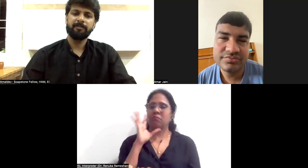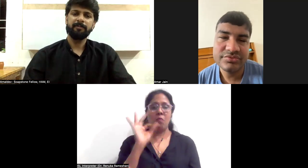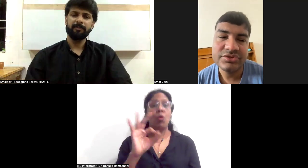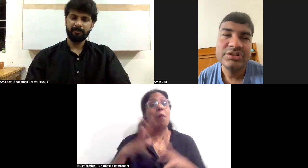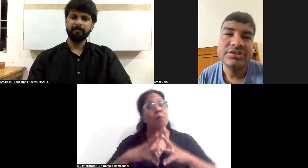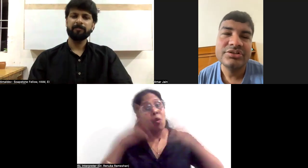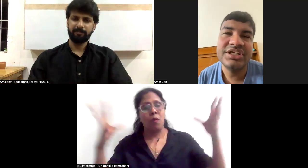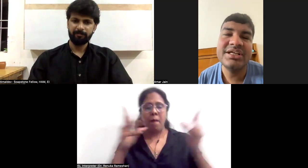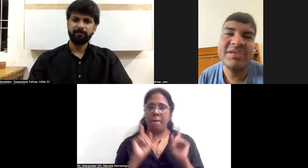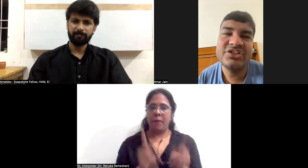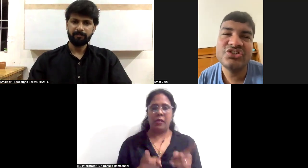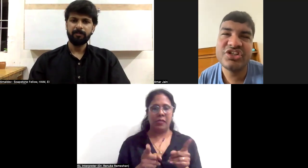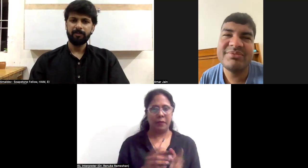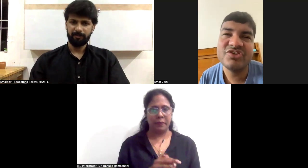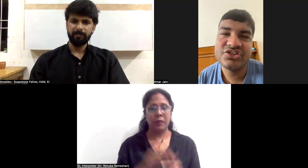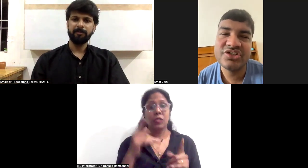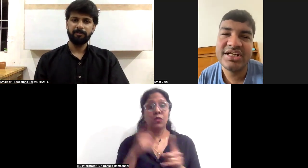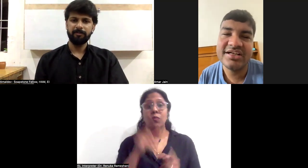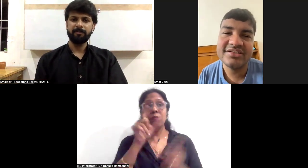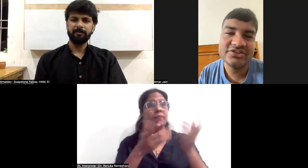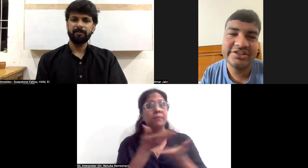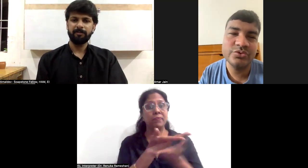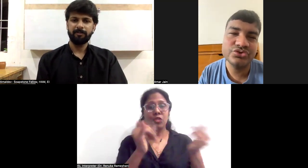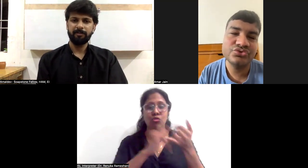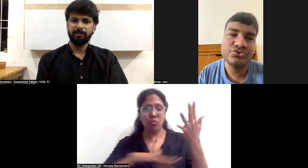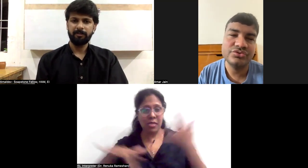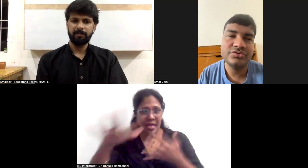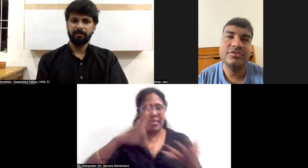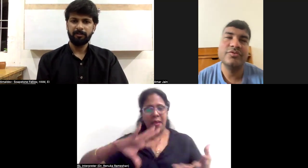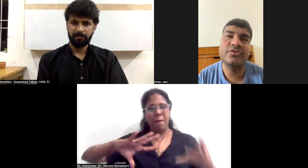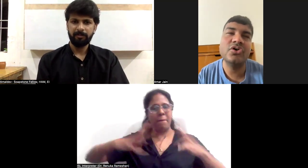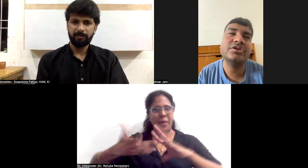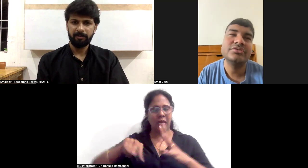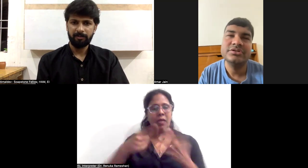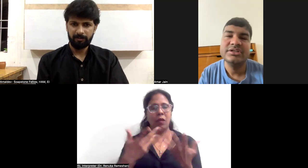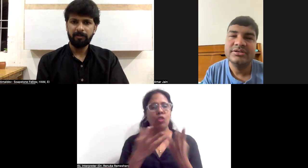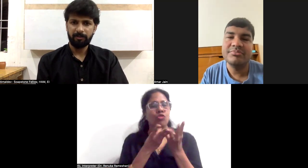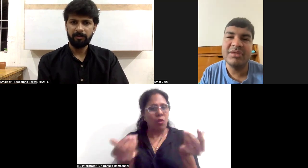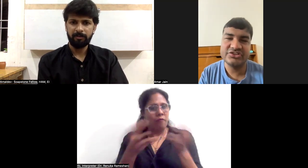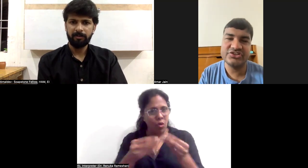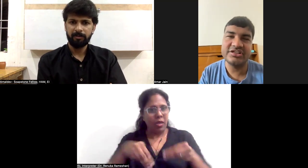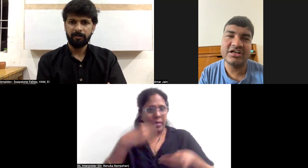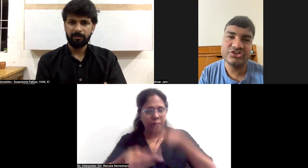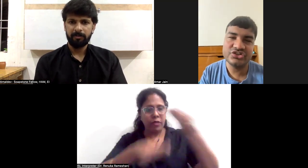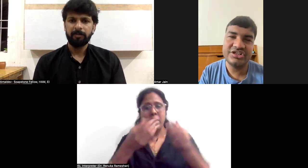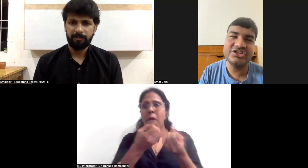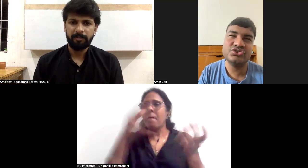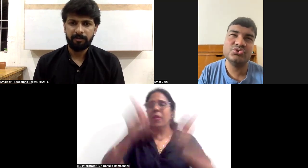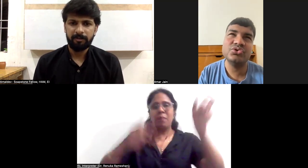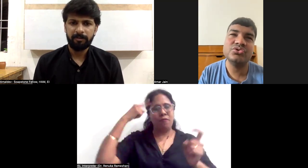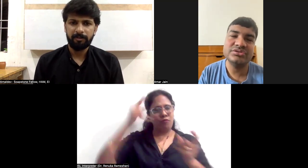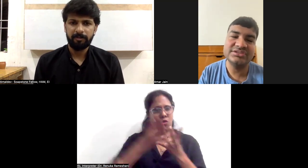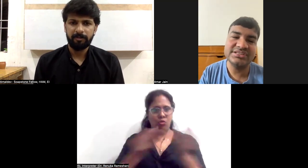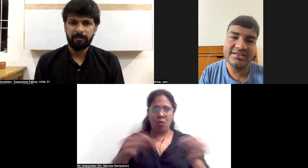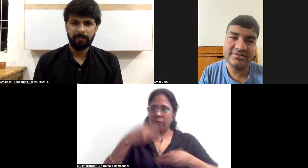increased, the mainstream which is creating the solutions for masses at large needs